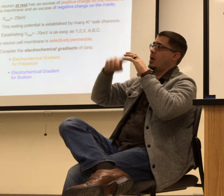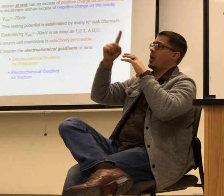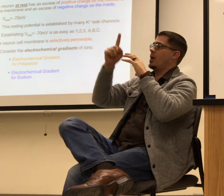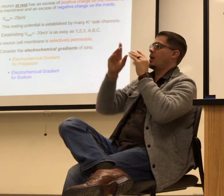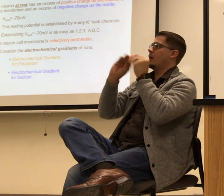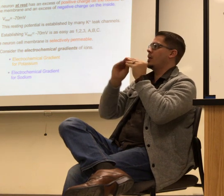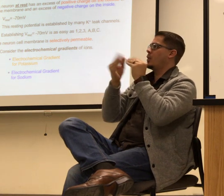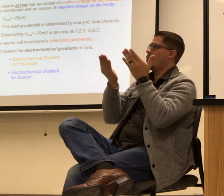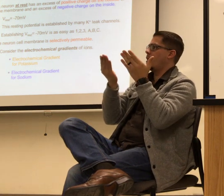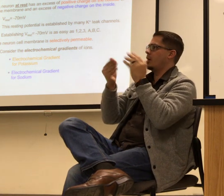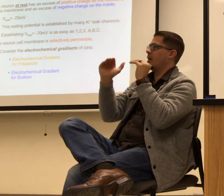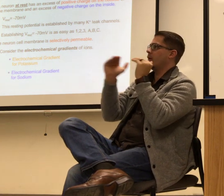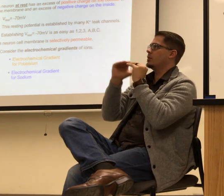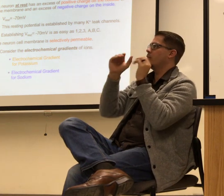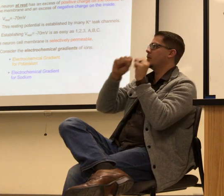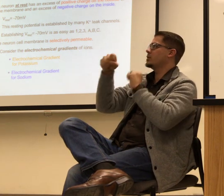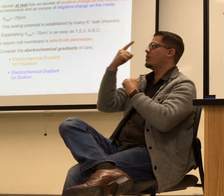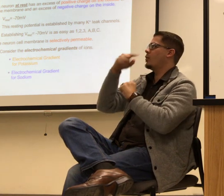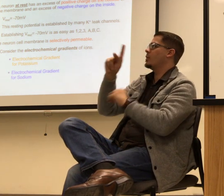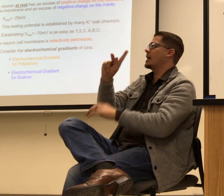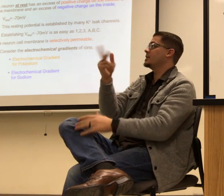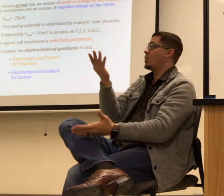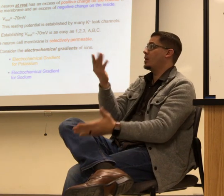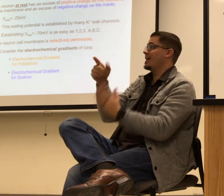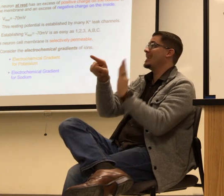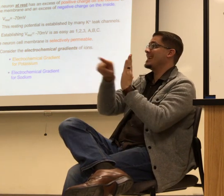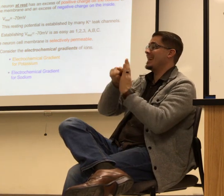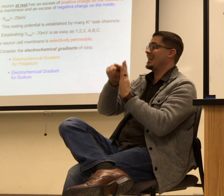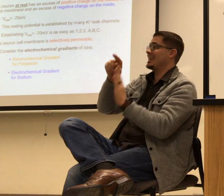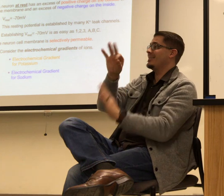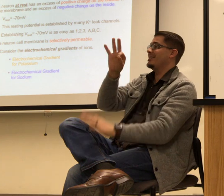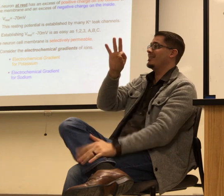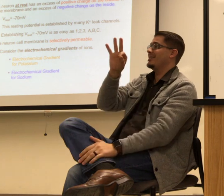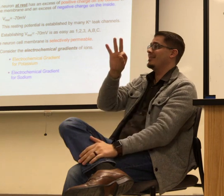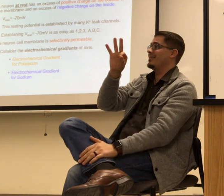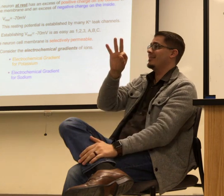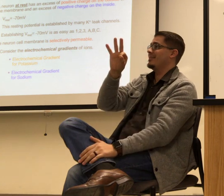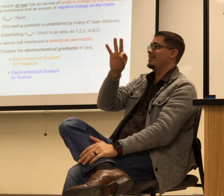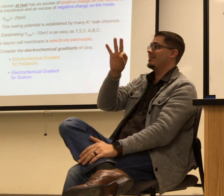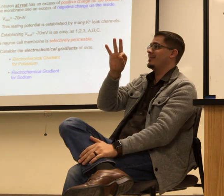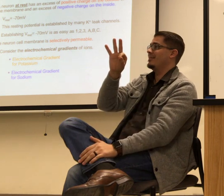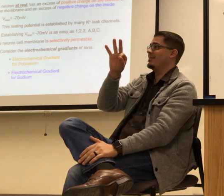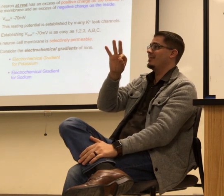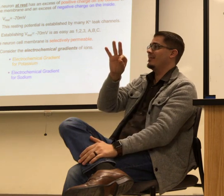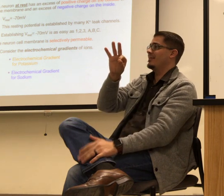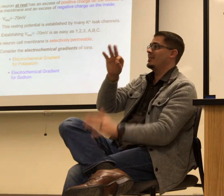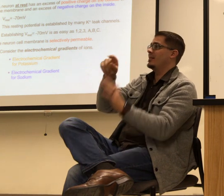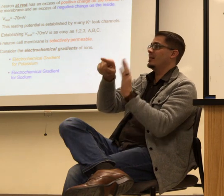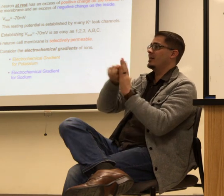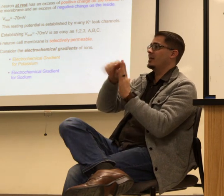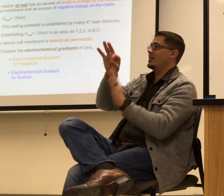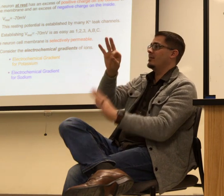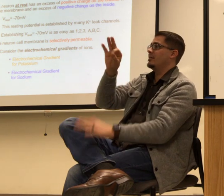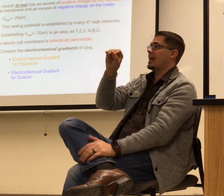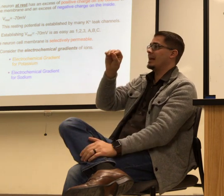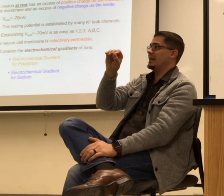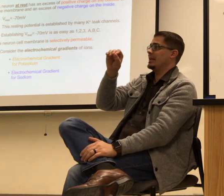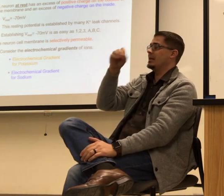What's the equilibrium potential for potassium? Negative? No. For